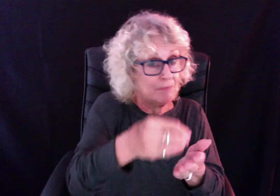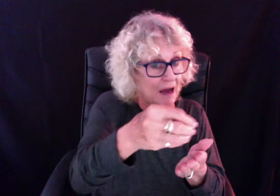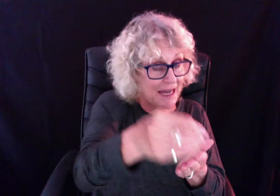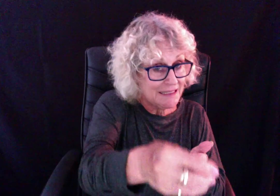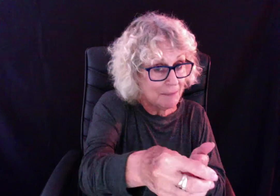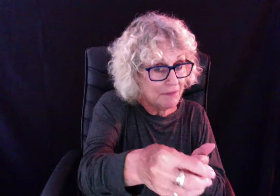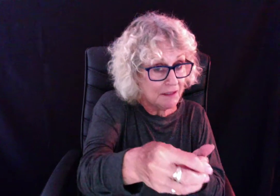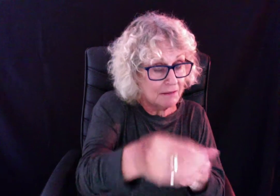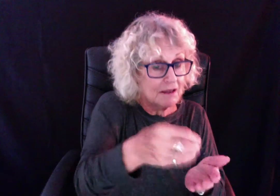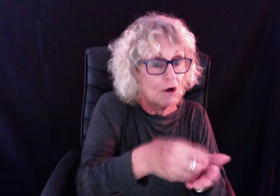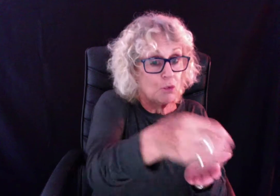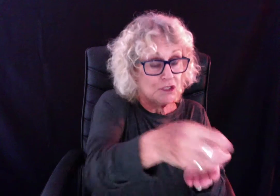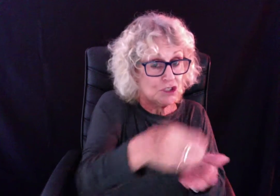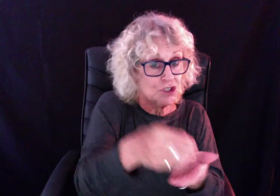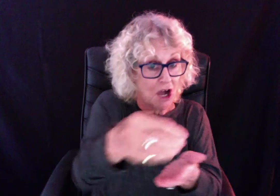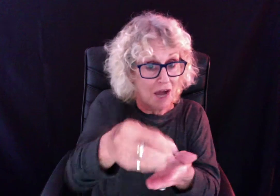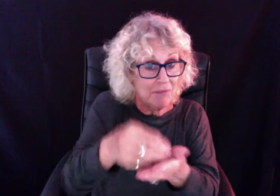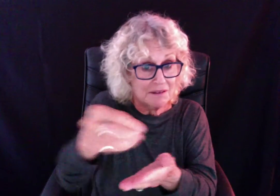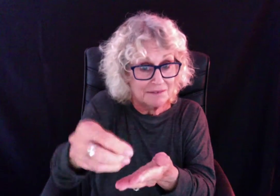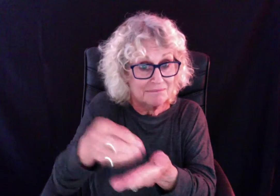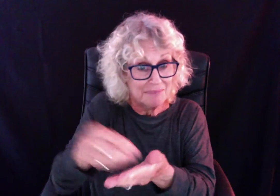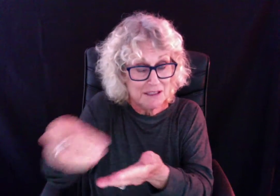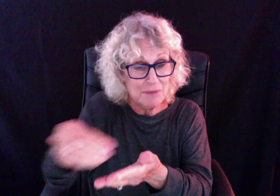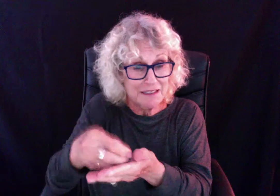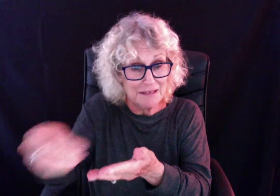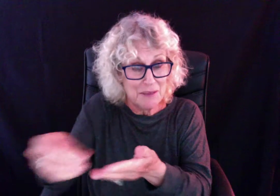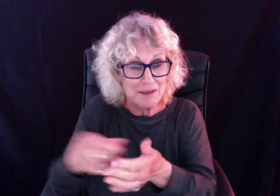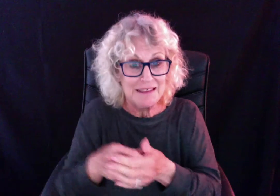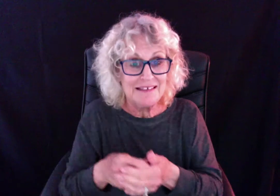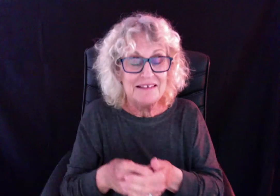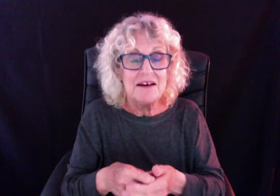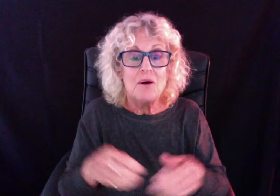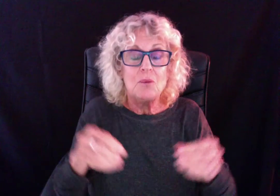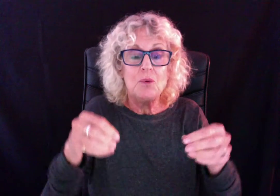buy something. We shop by spending a lot of money. We